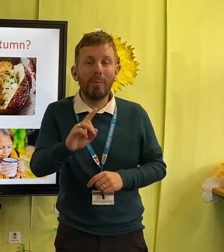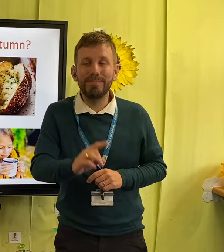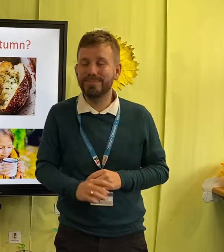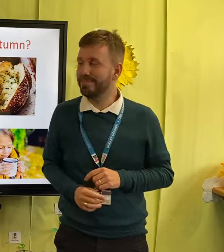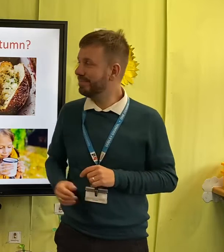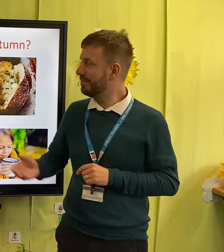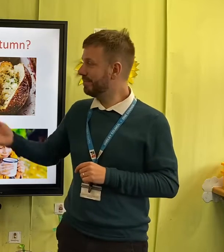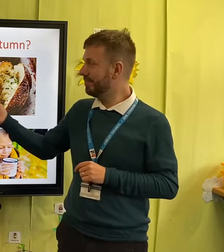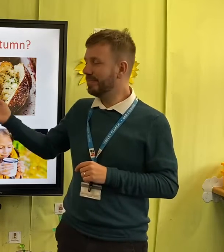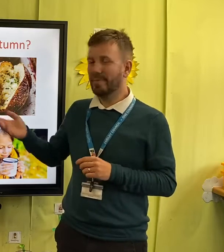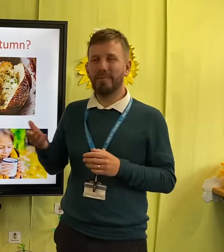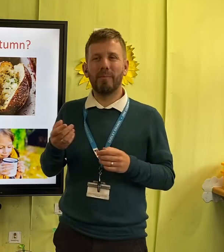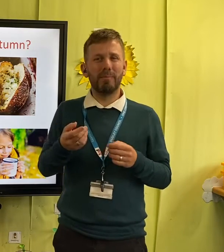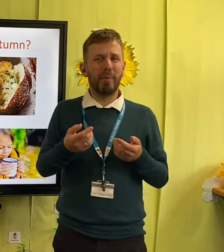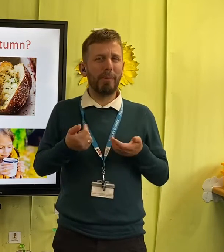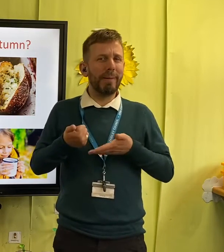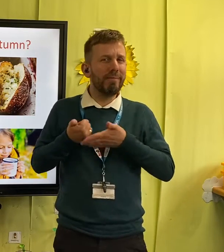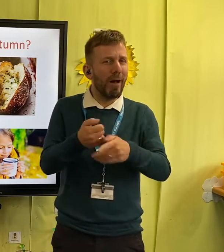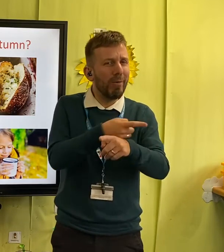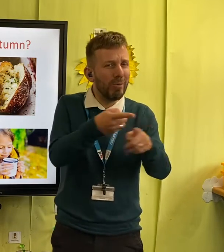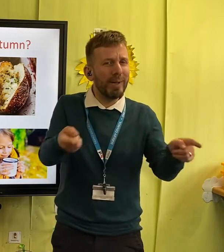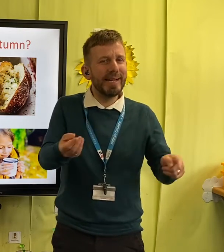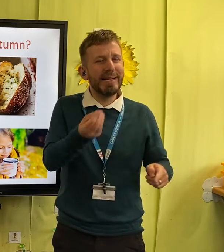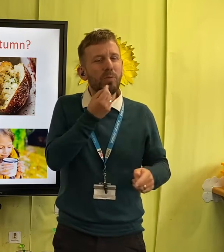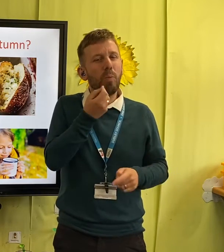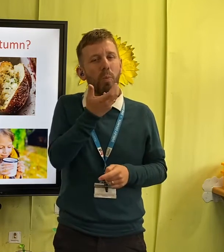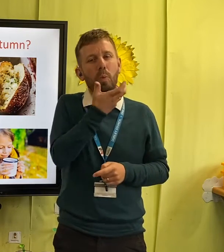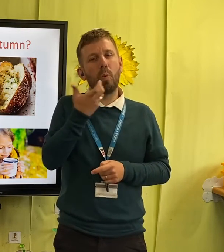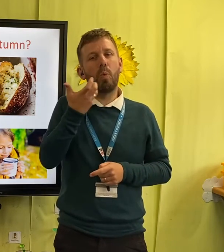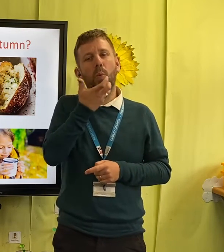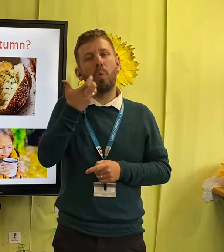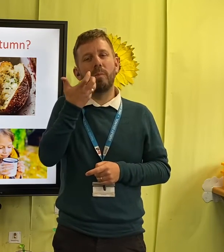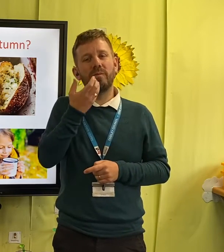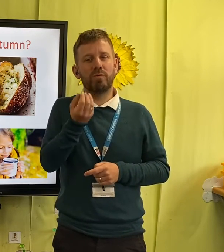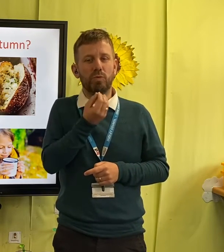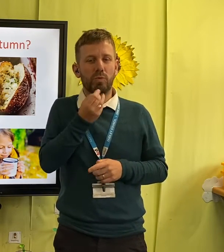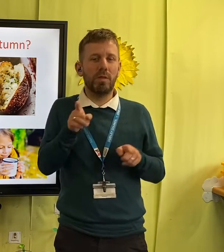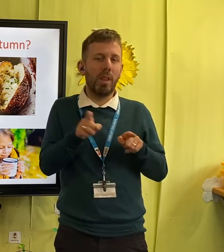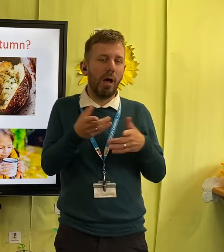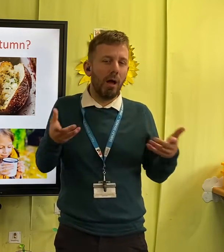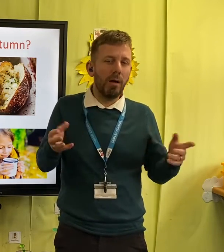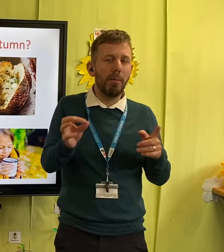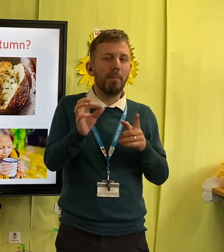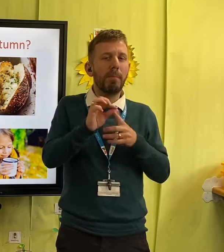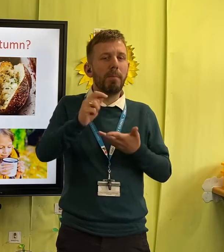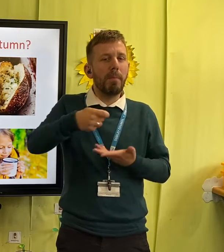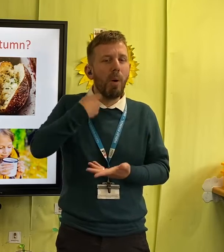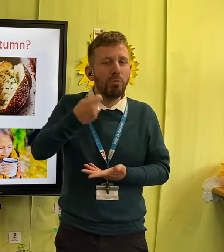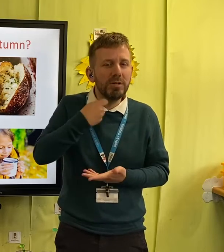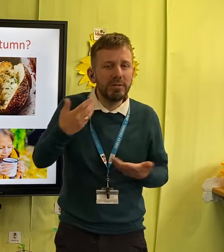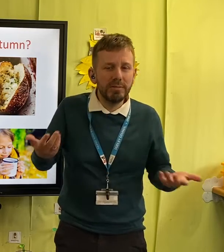You might eat different foods in autumn. You'll want to eat nice warm foods like